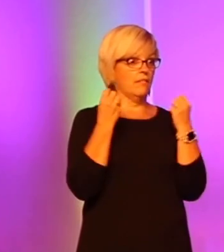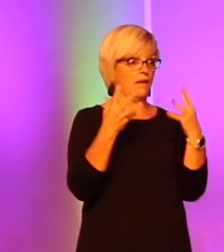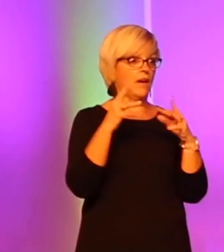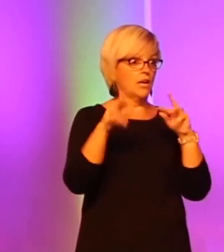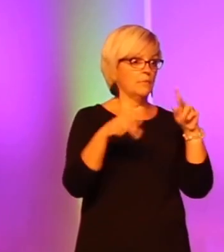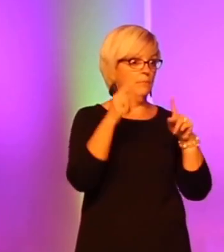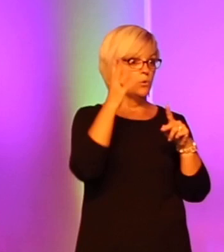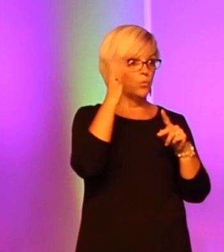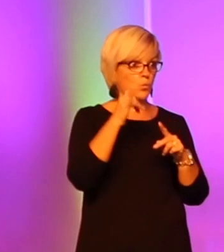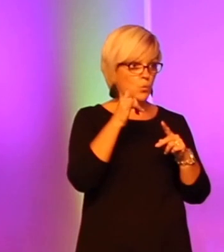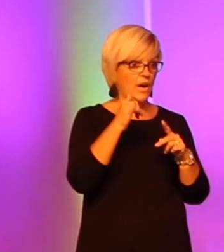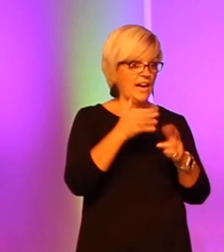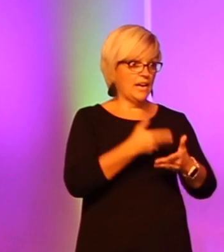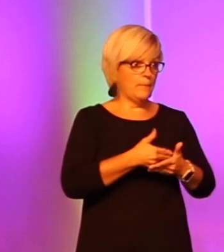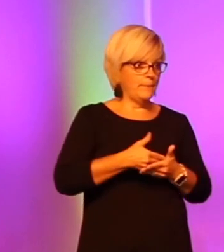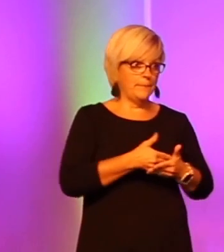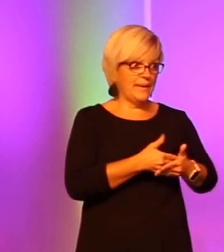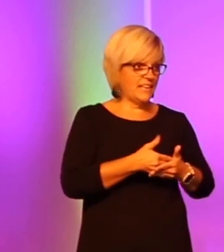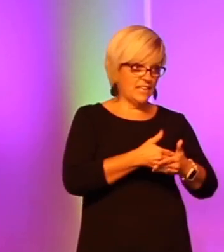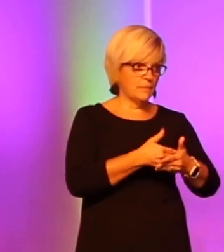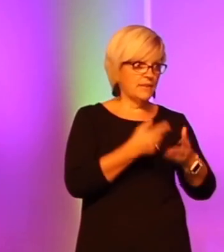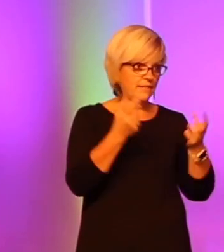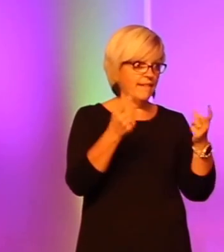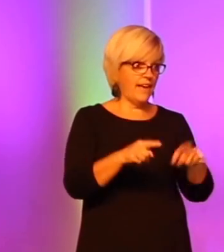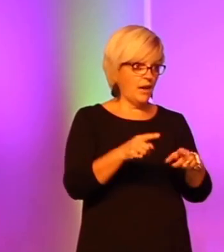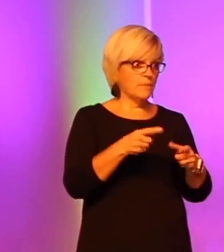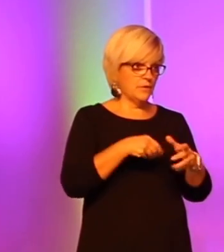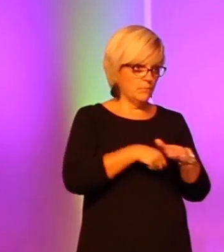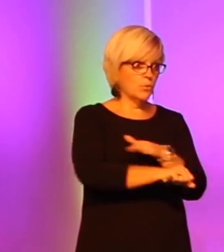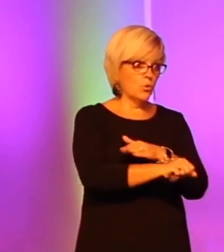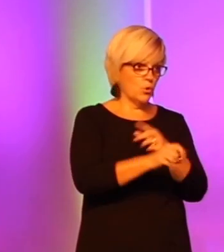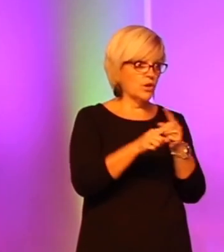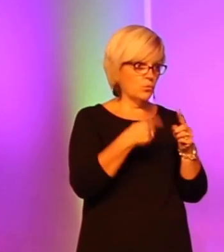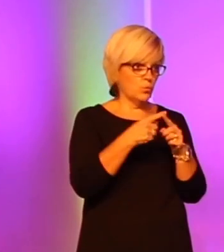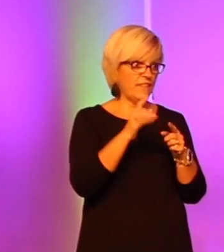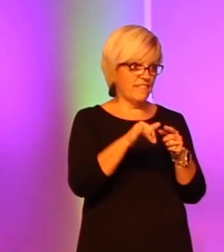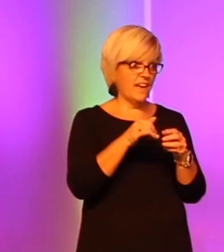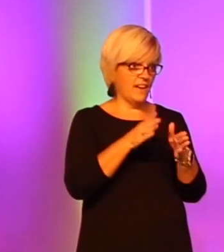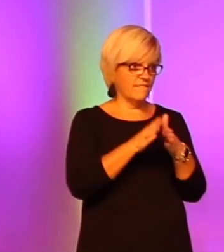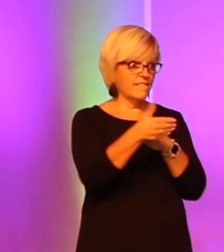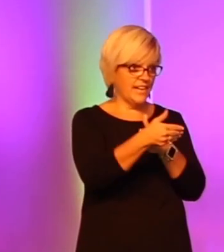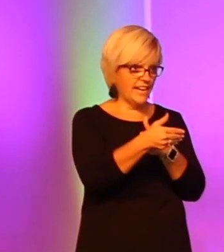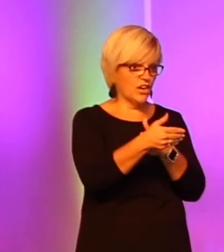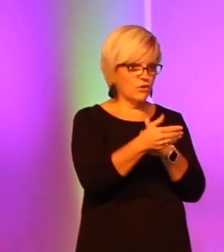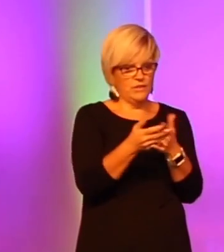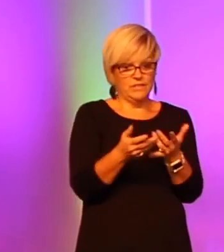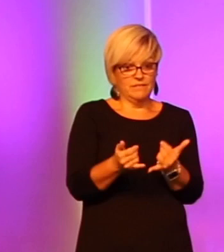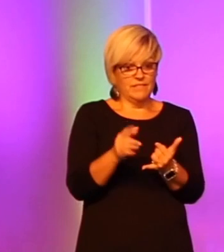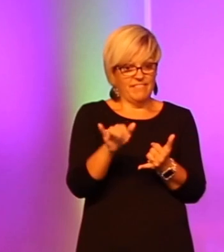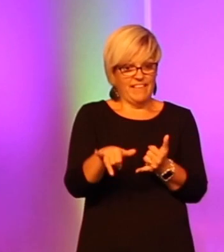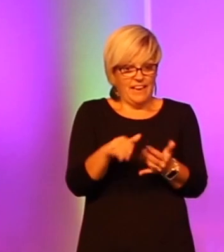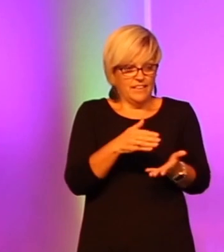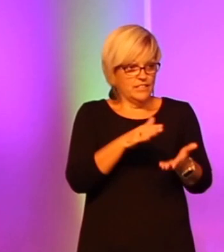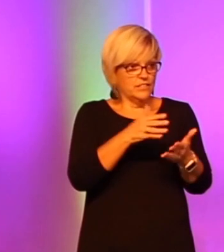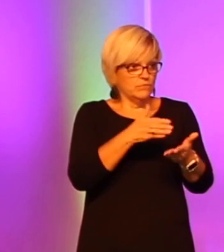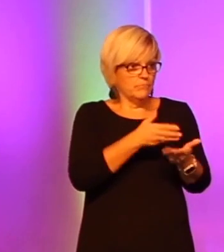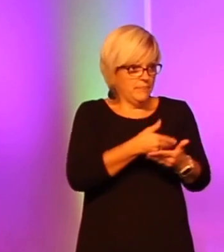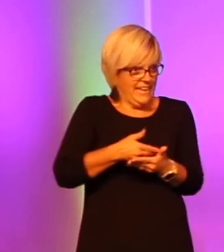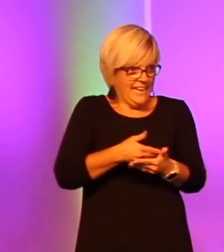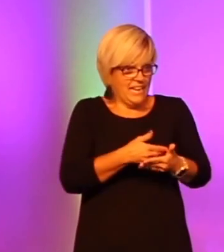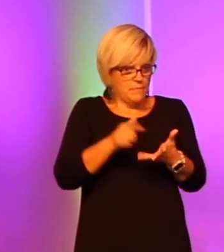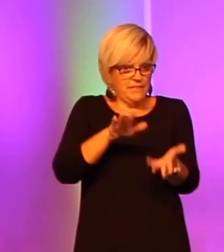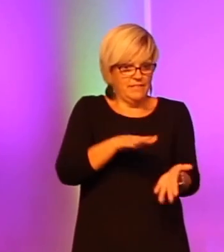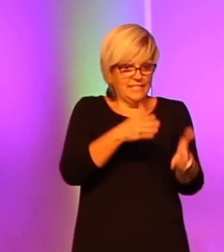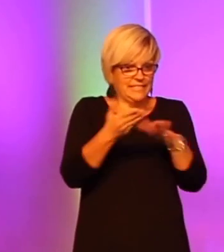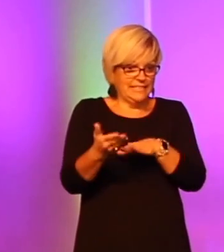affair, but the child died during childbirth. So now this woman, who's not innocent in her own right necessarily, we don't know all